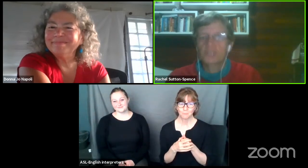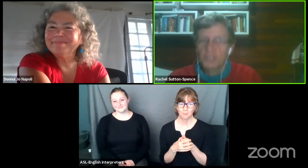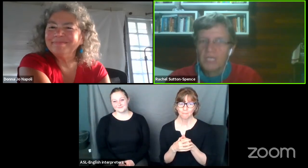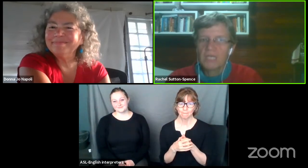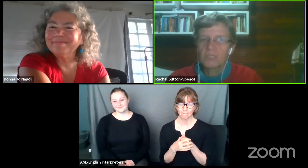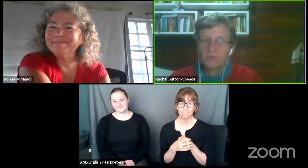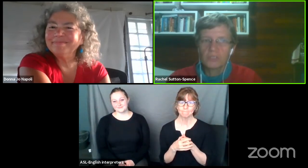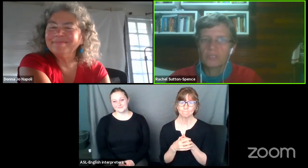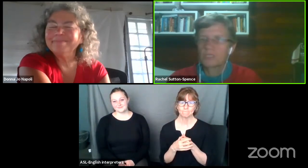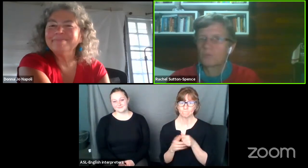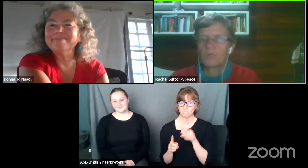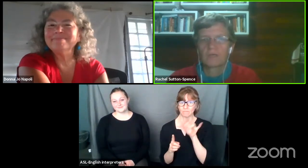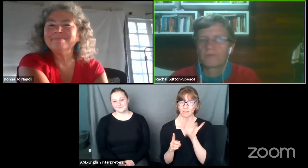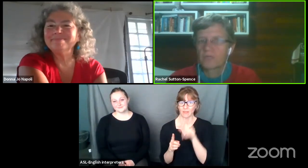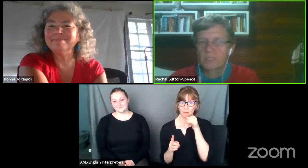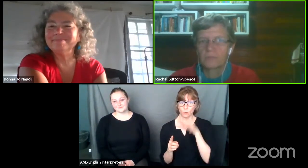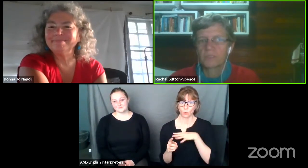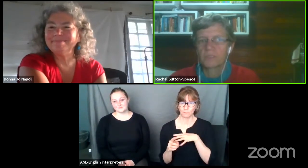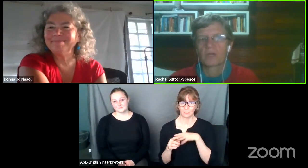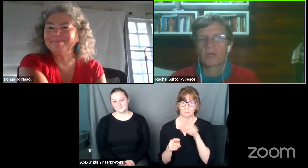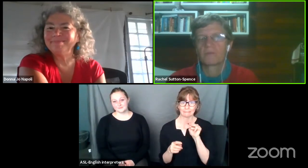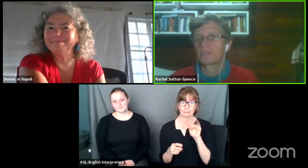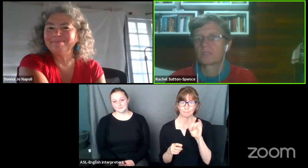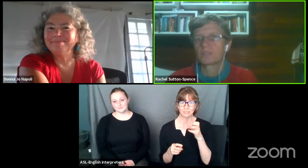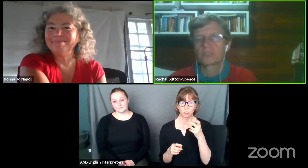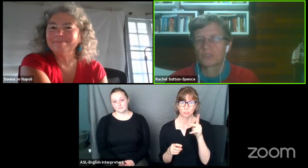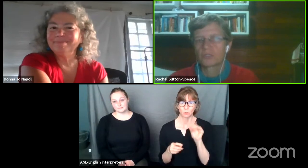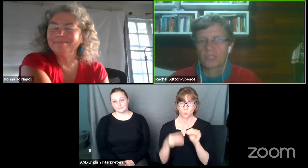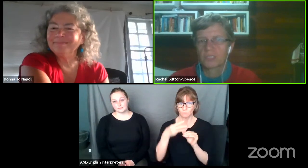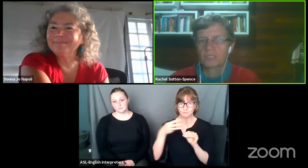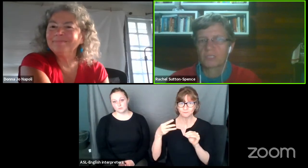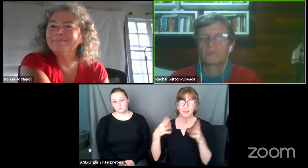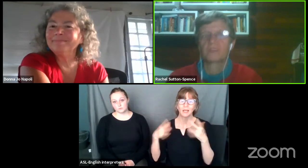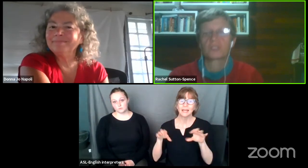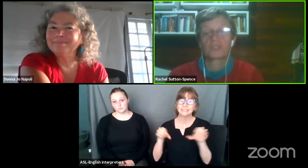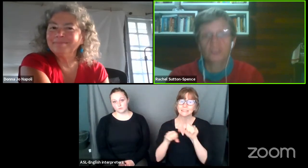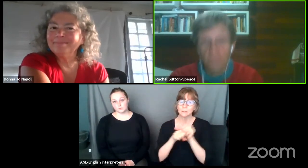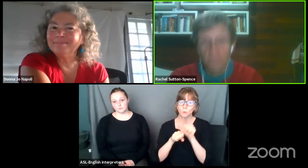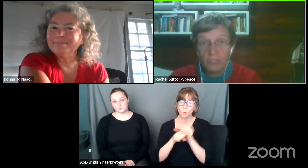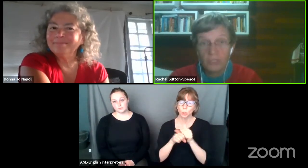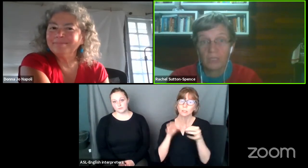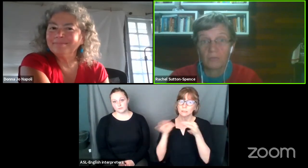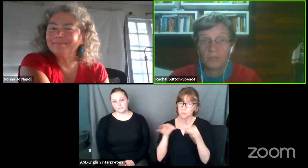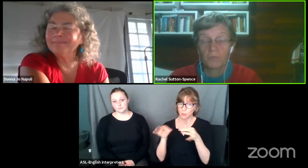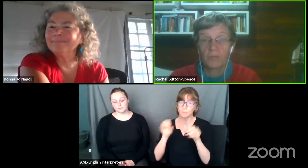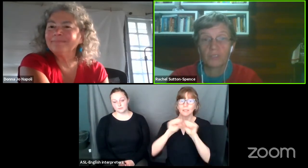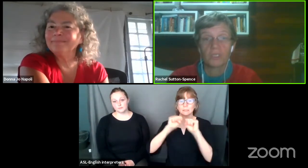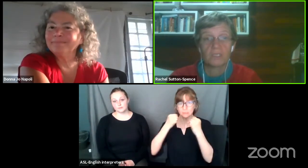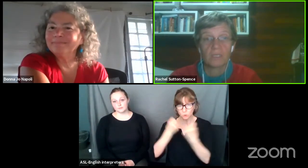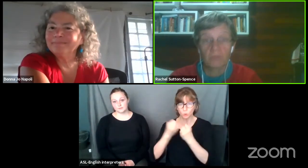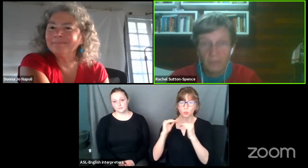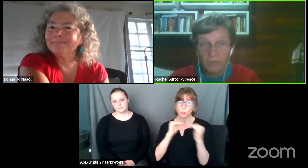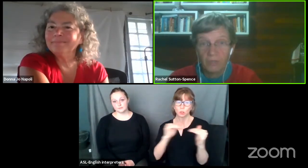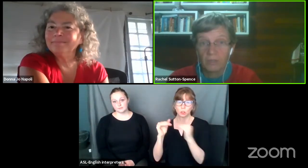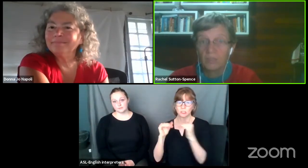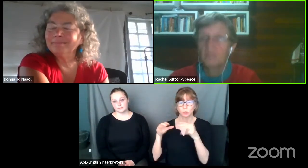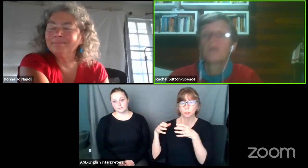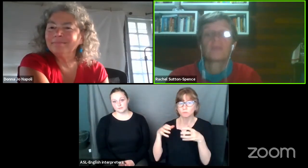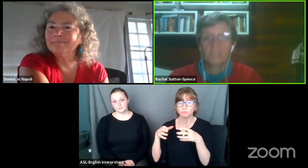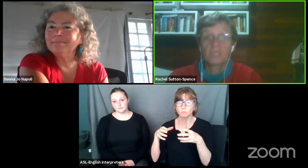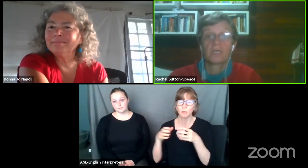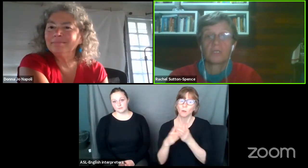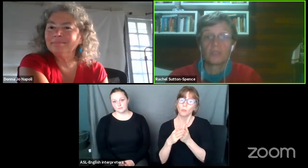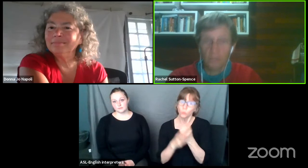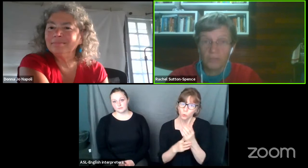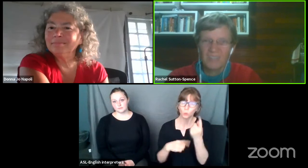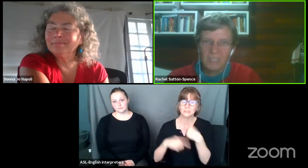So she has also done work, for example, describing social justice movements through sign language poetry in South Africa